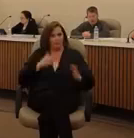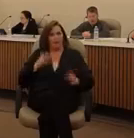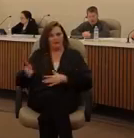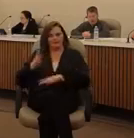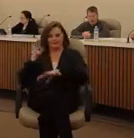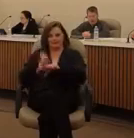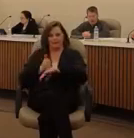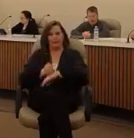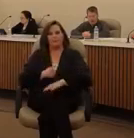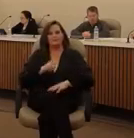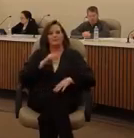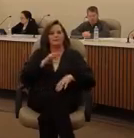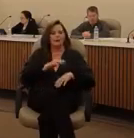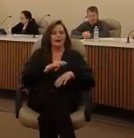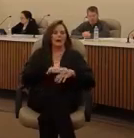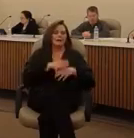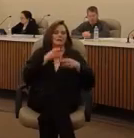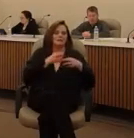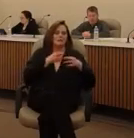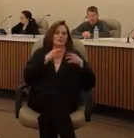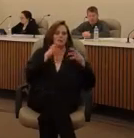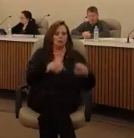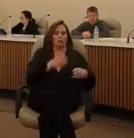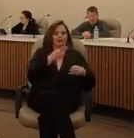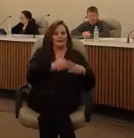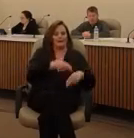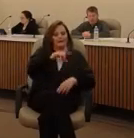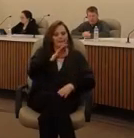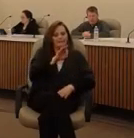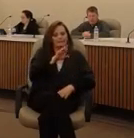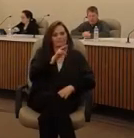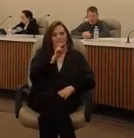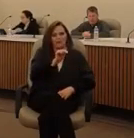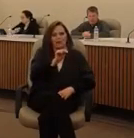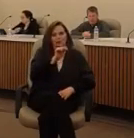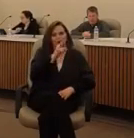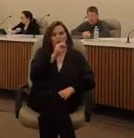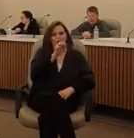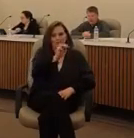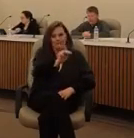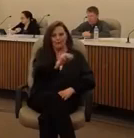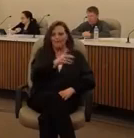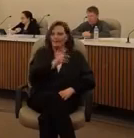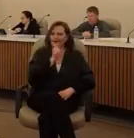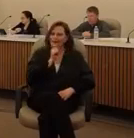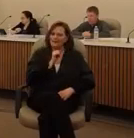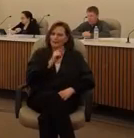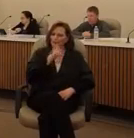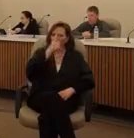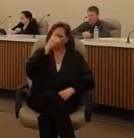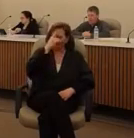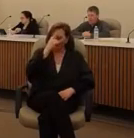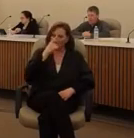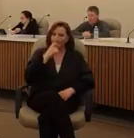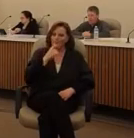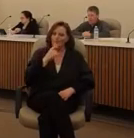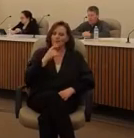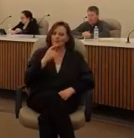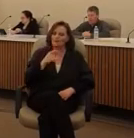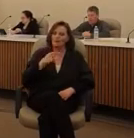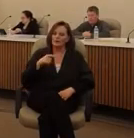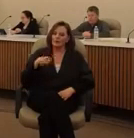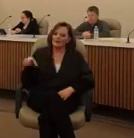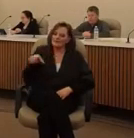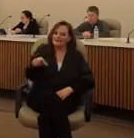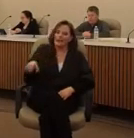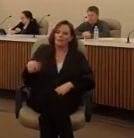at Farnham and River Meadow. I don't know that there's one. I don't believe that there's one planned at